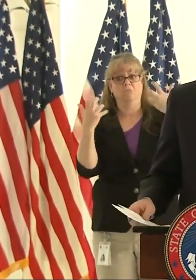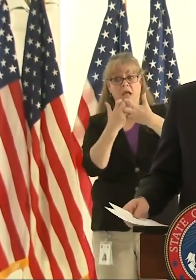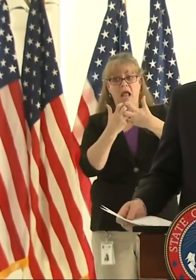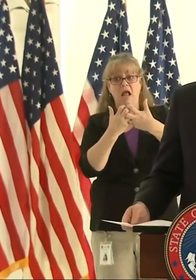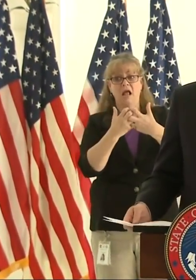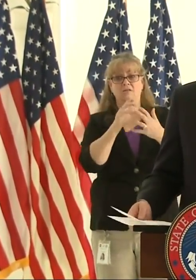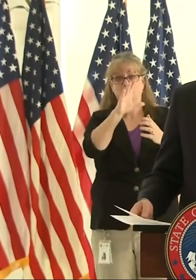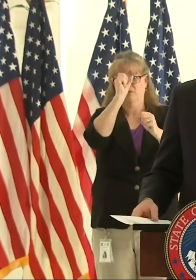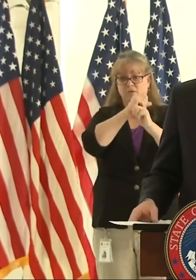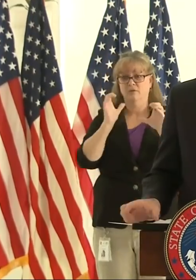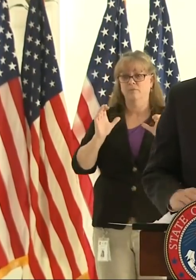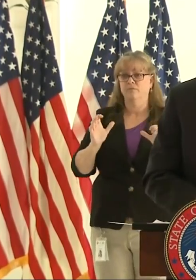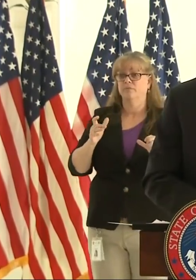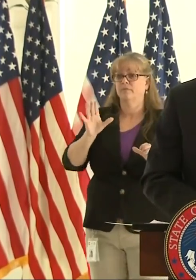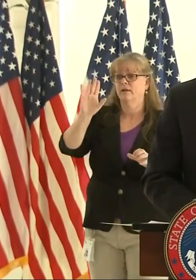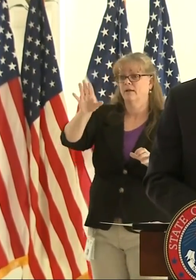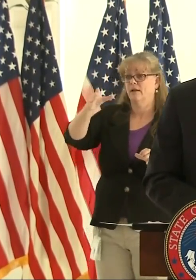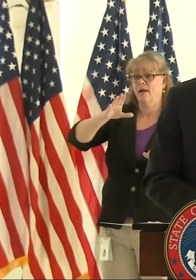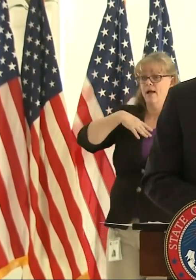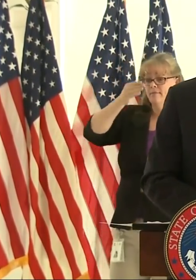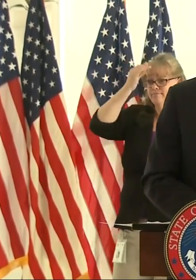are happy with, what are we at,